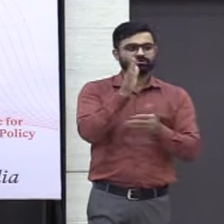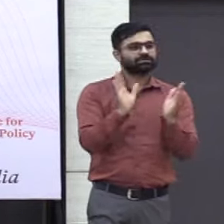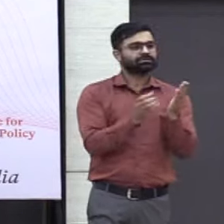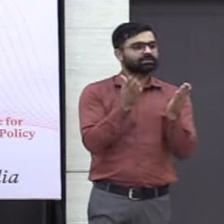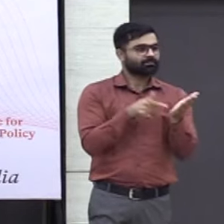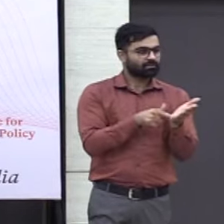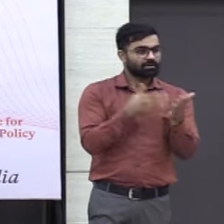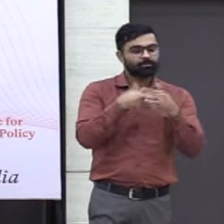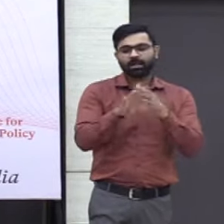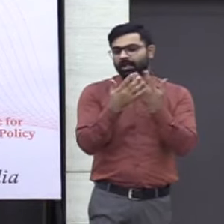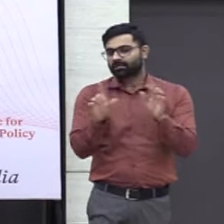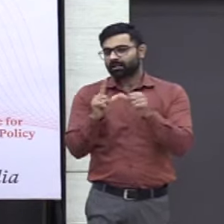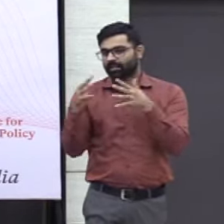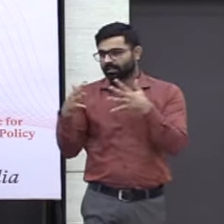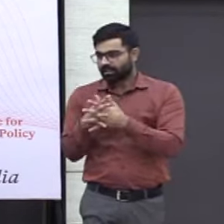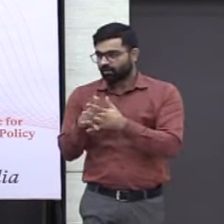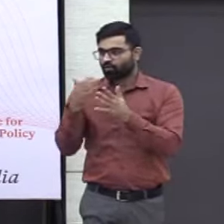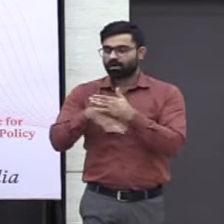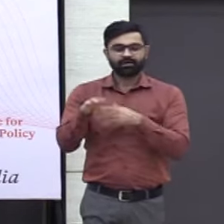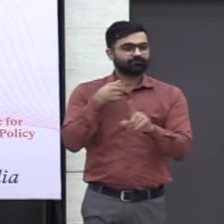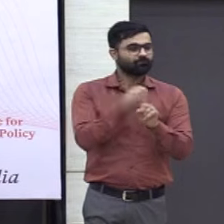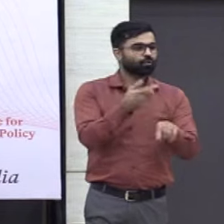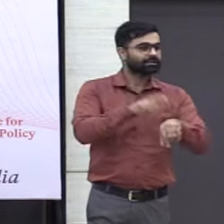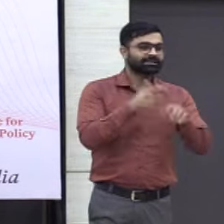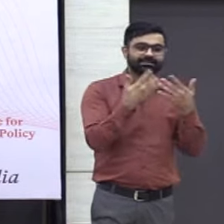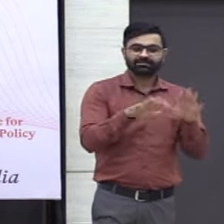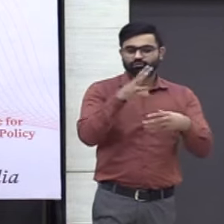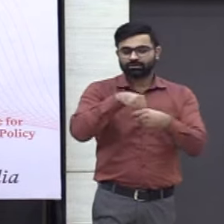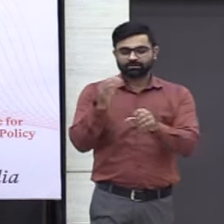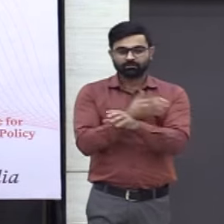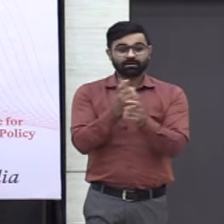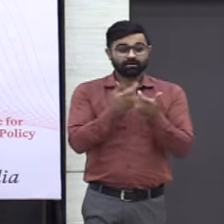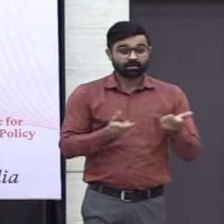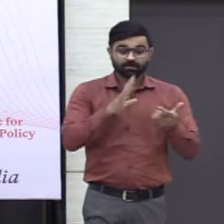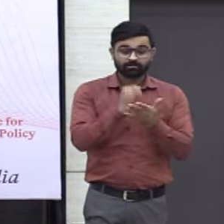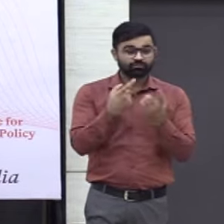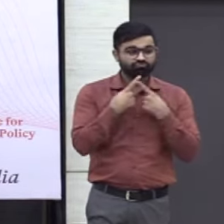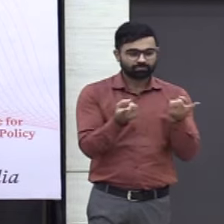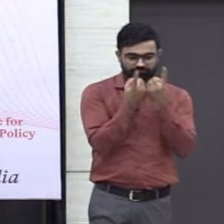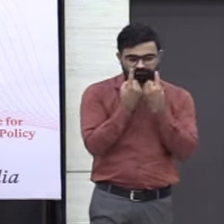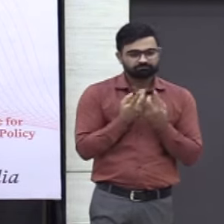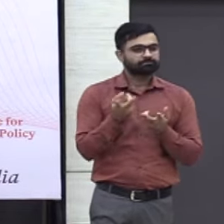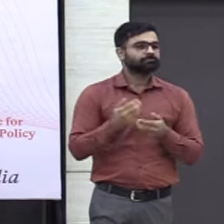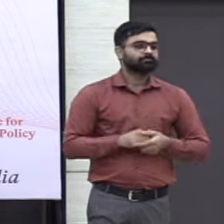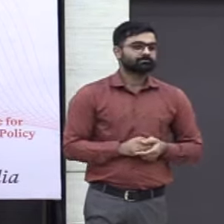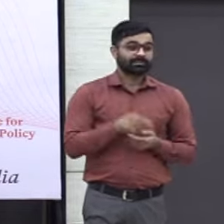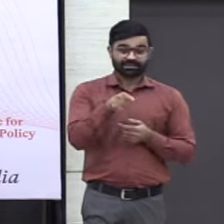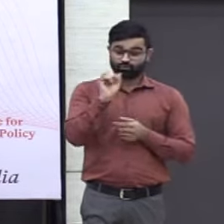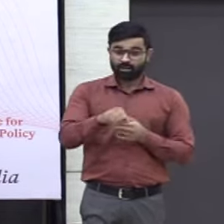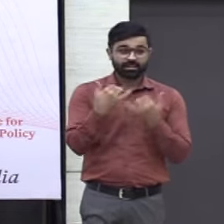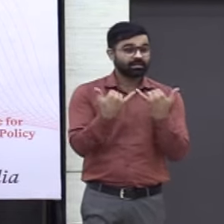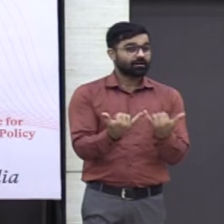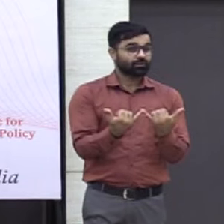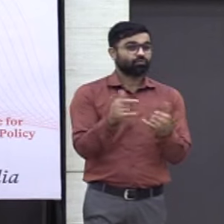chapter or under any other law for the time being in force or any time afterwards before the commencement of inquiry or trial. So therefore